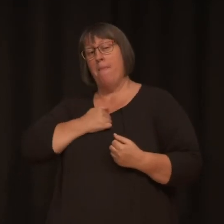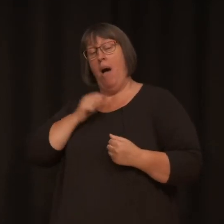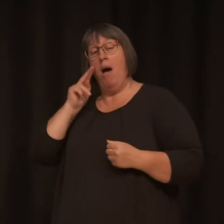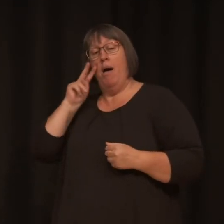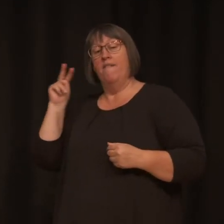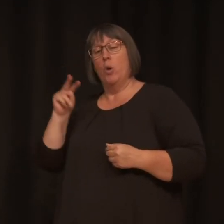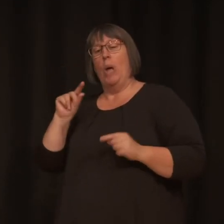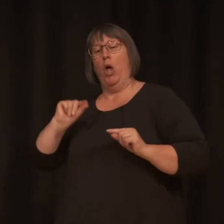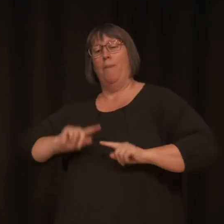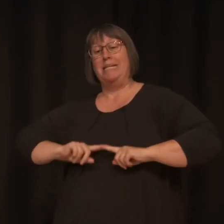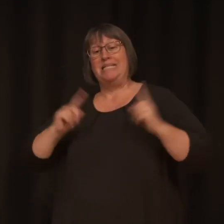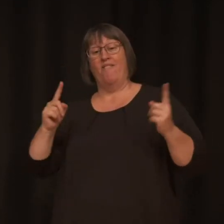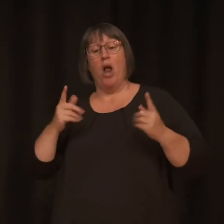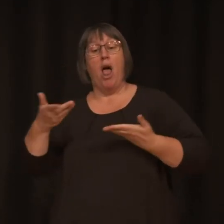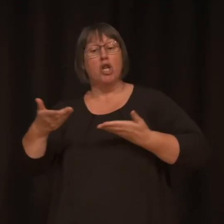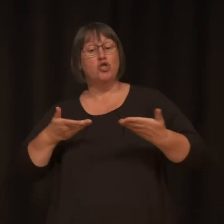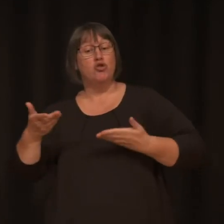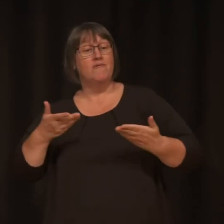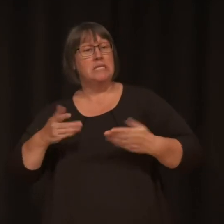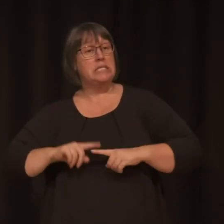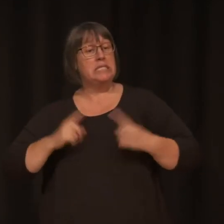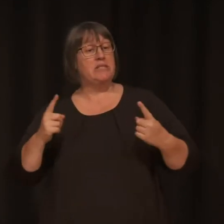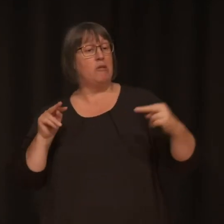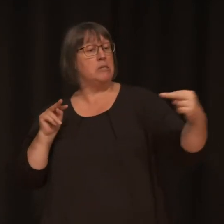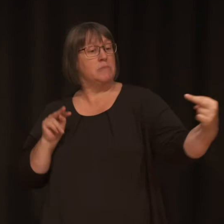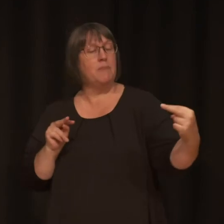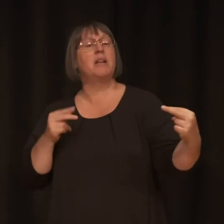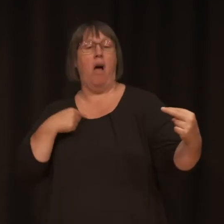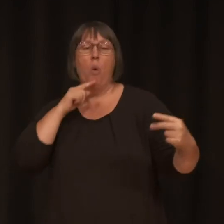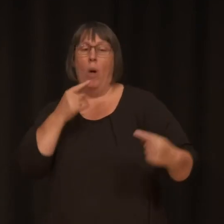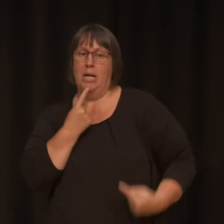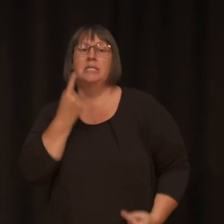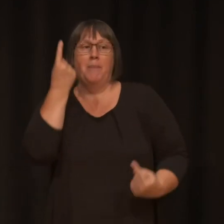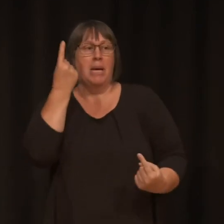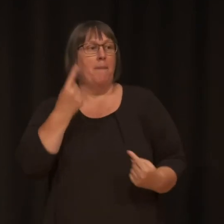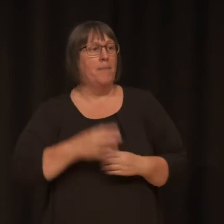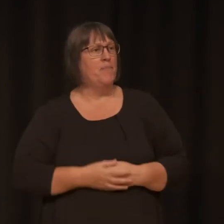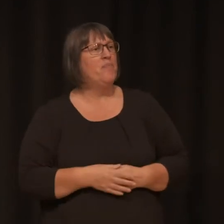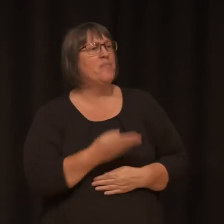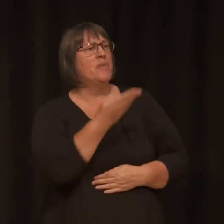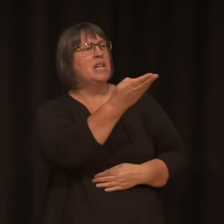on the rollout of services, which we've been doing in earnest.